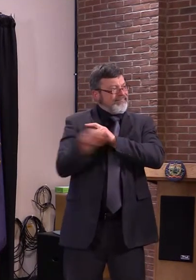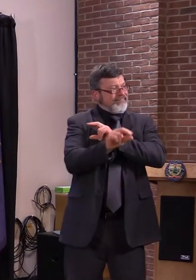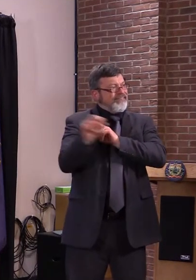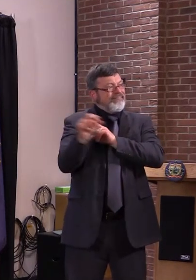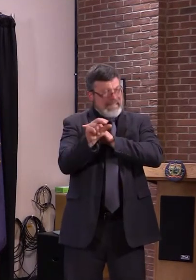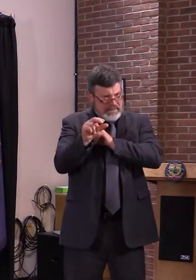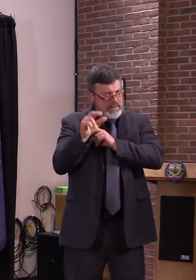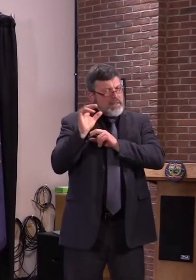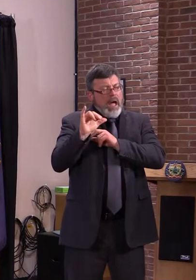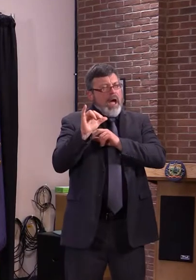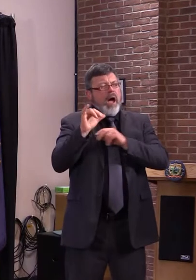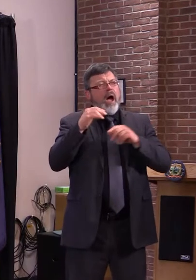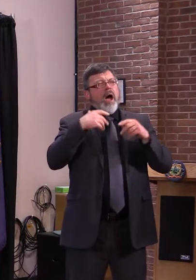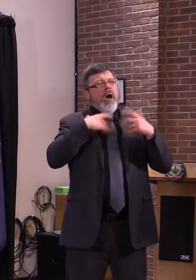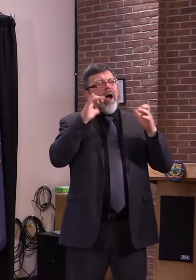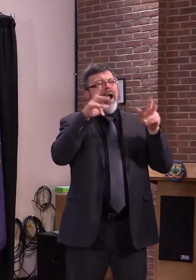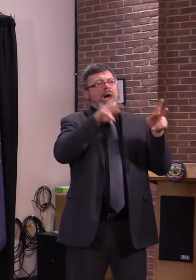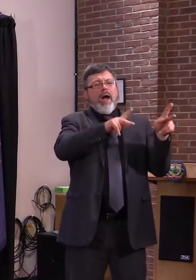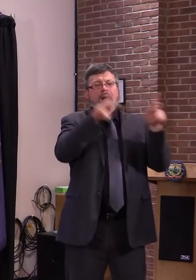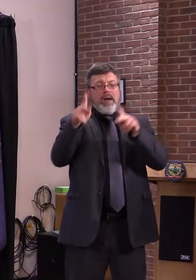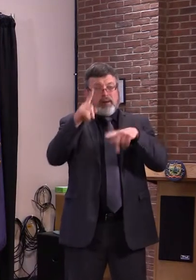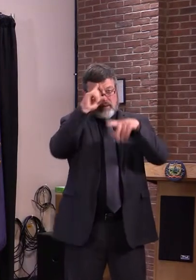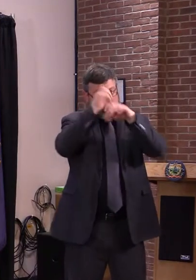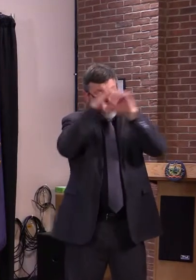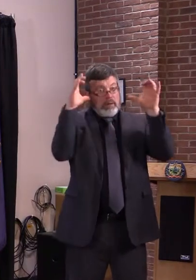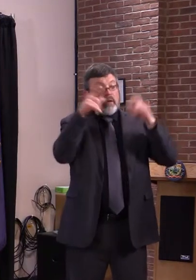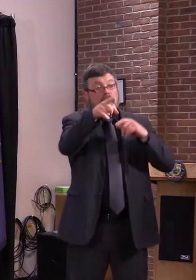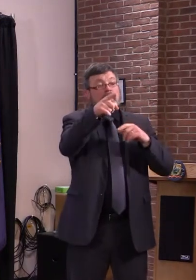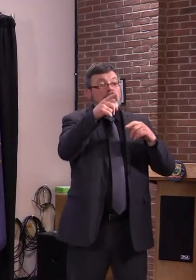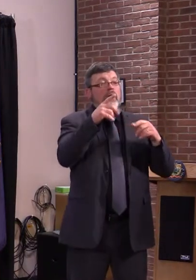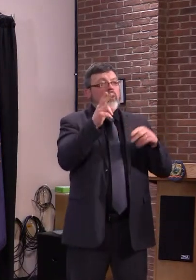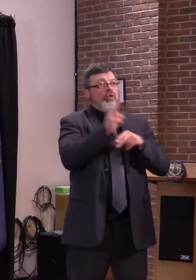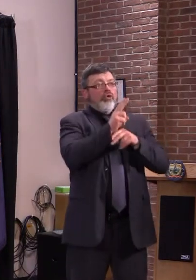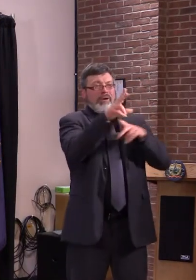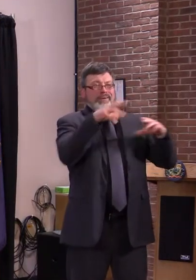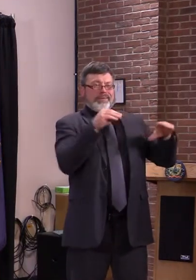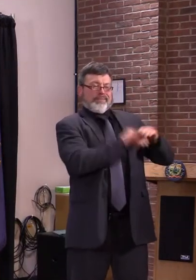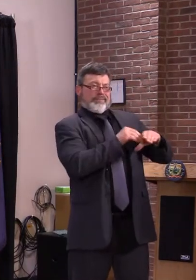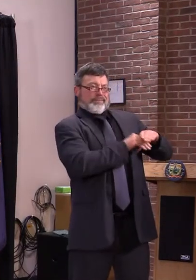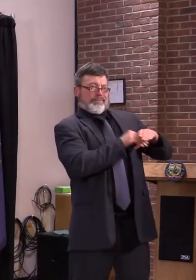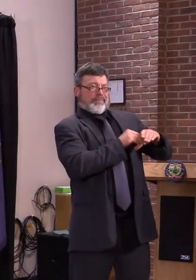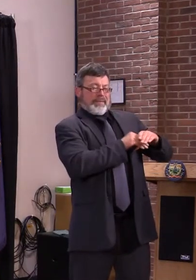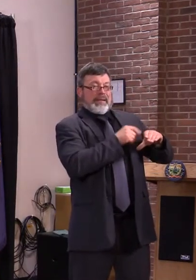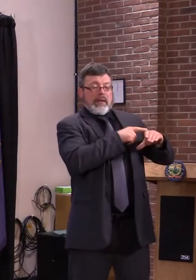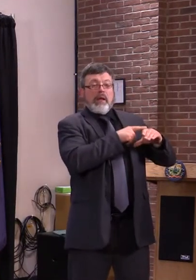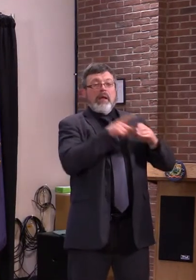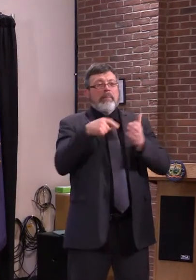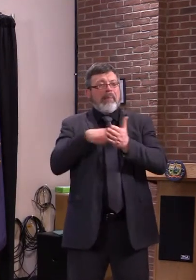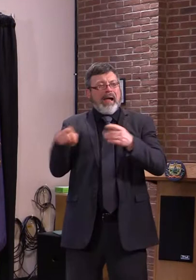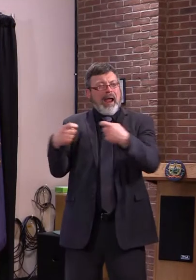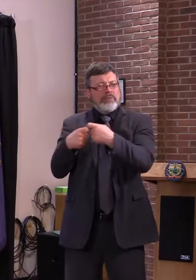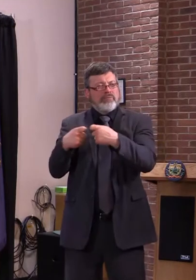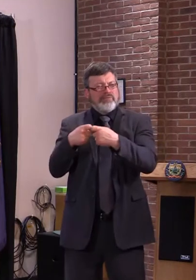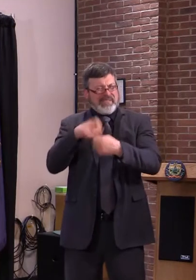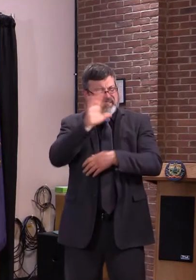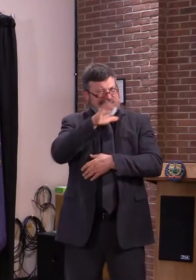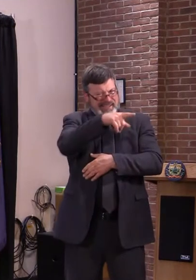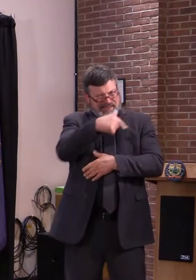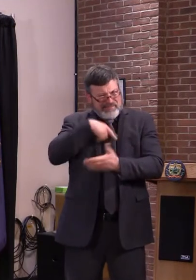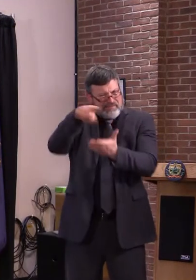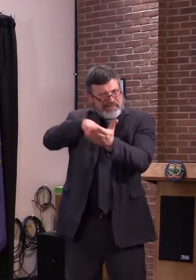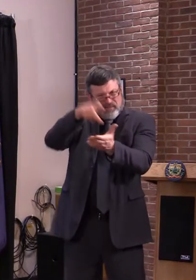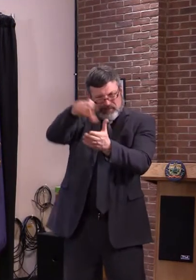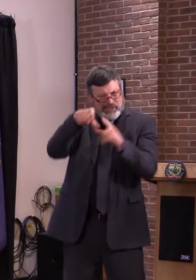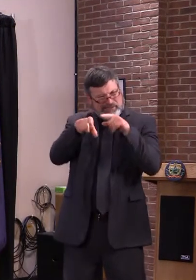single week. I realize the legislature isn't going to agree with everything I put forward, but I laid out a plan for the